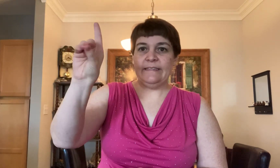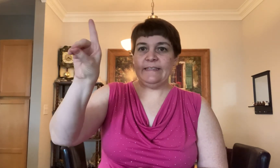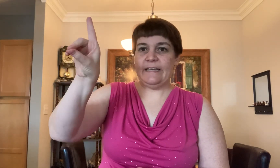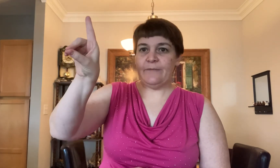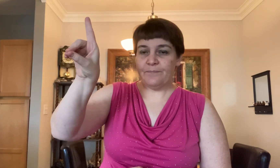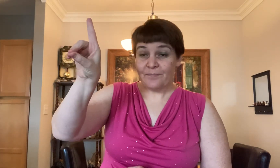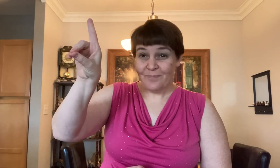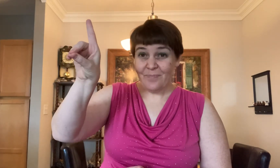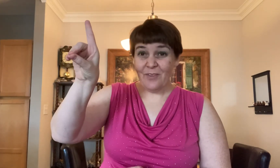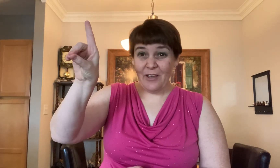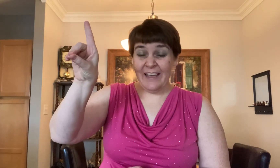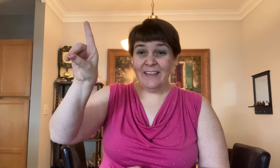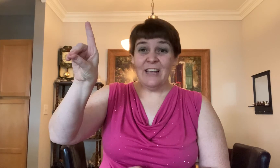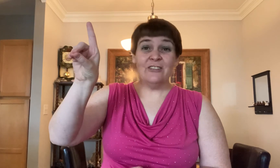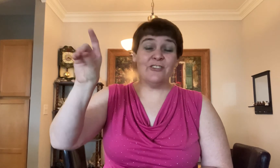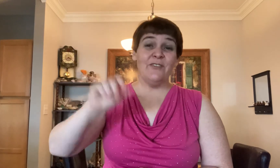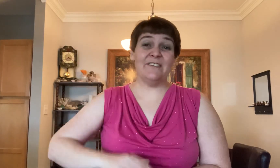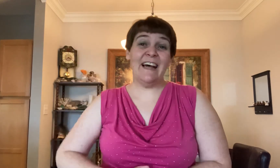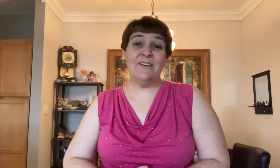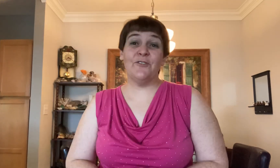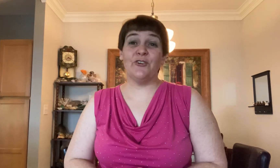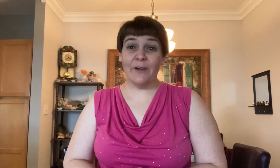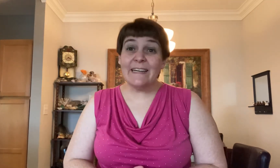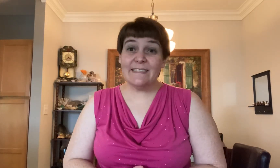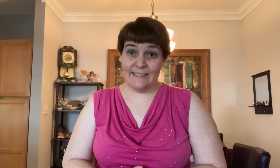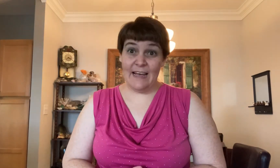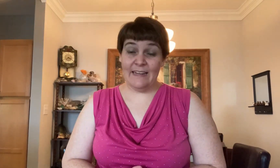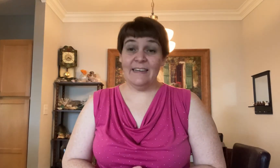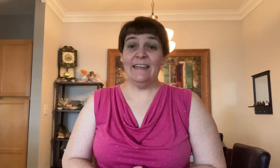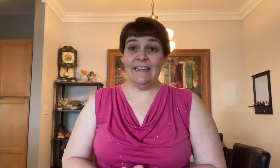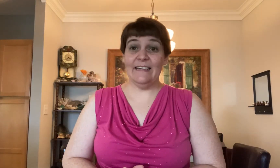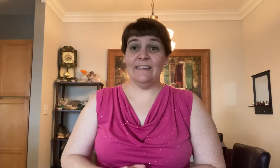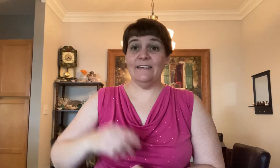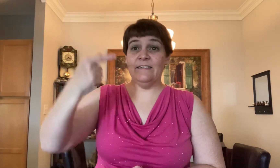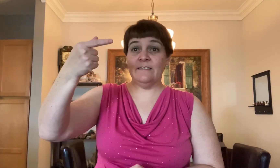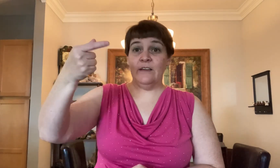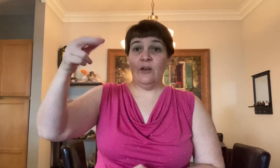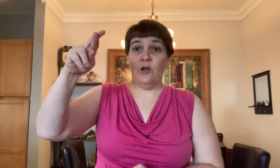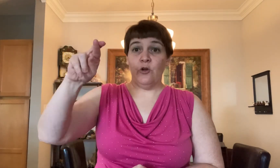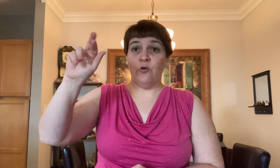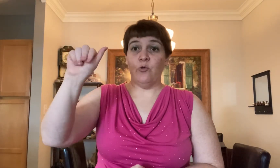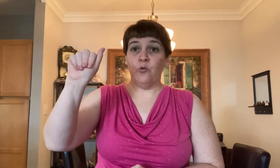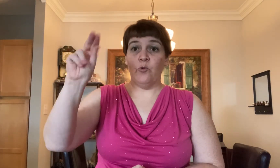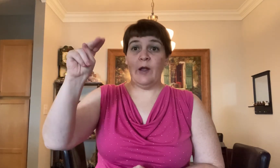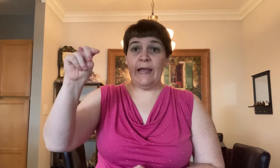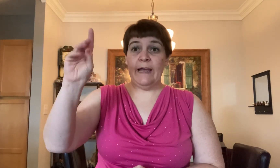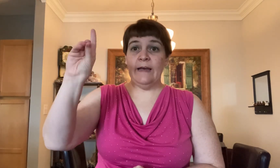G-R-A-N-D. Okay, so the sign for grandson is